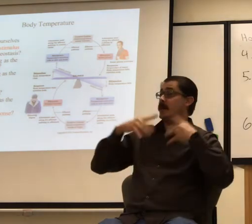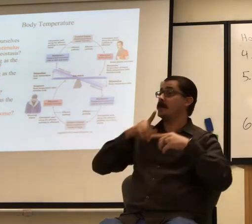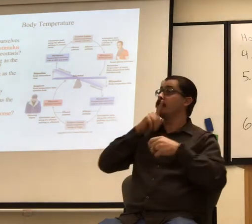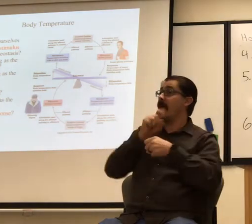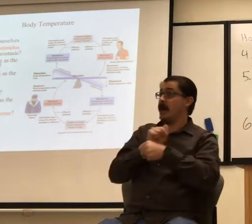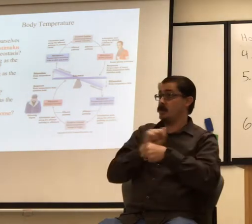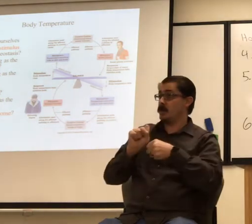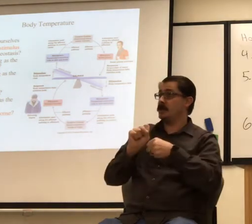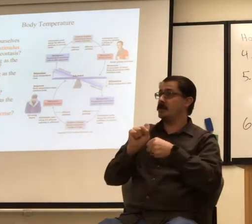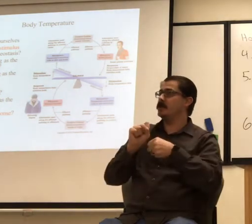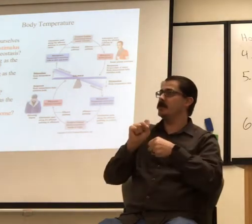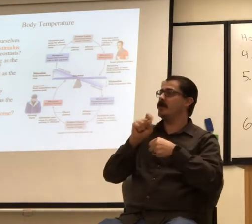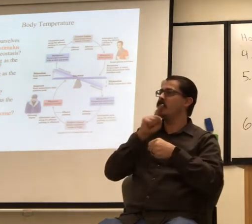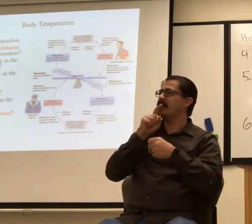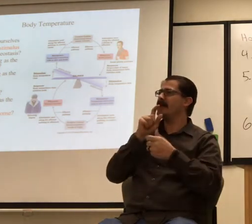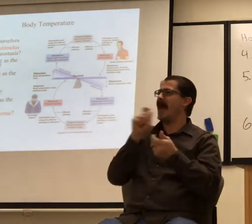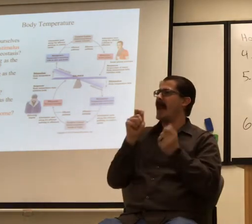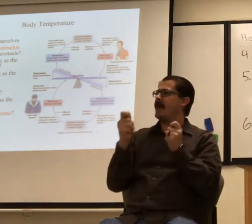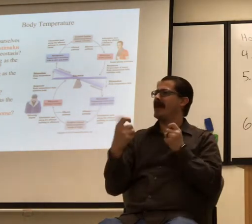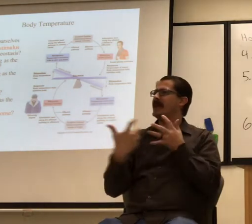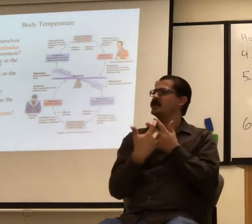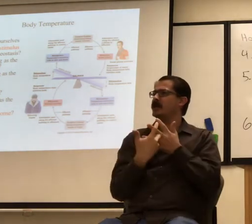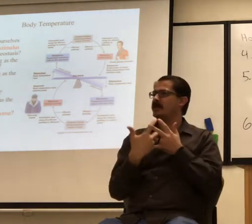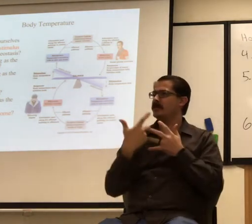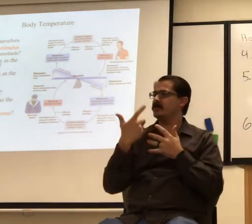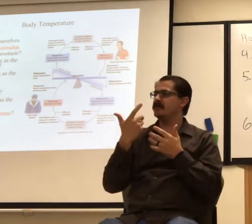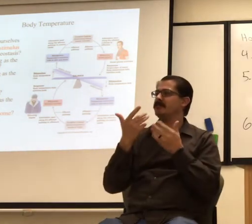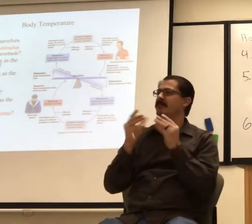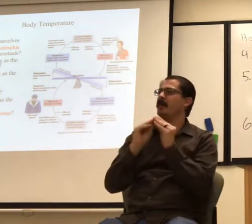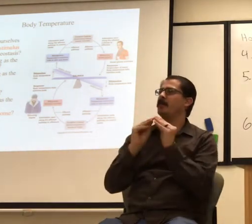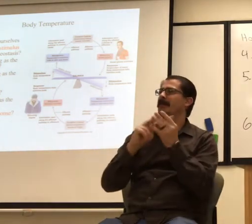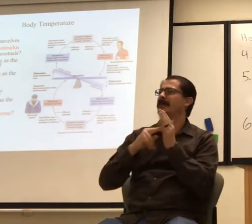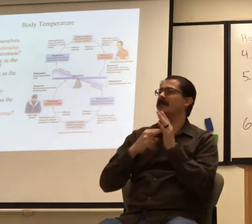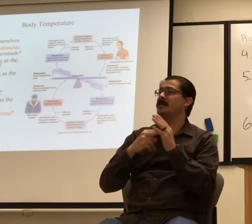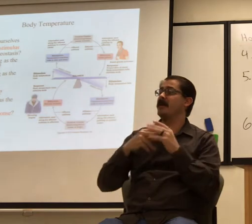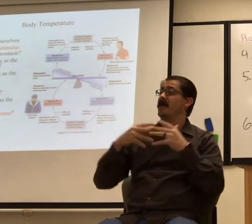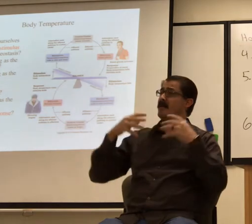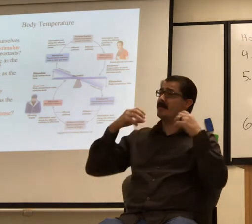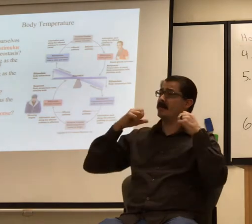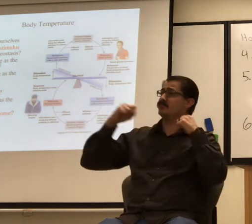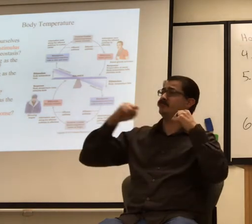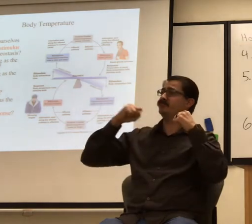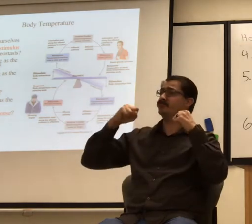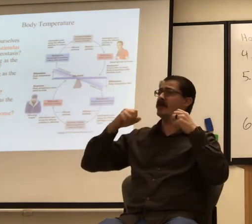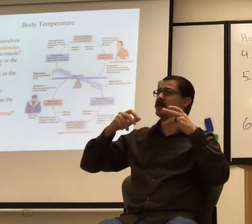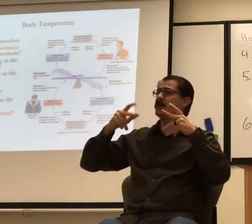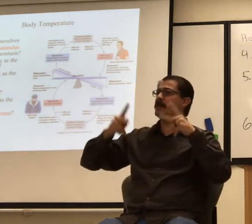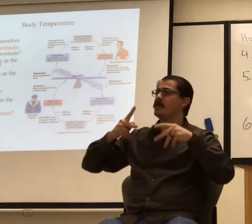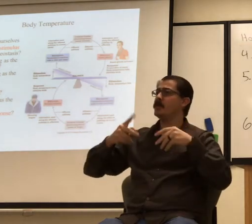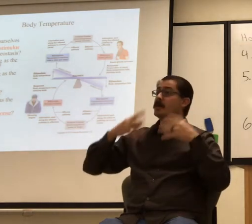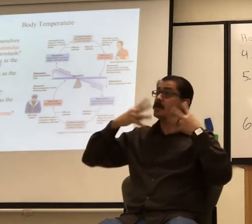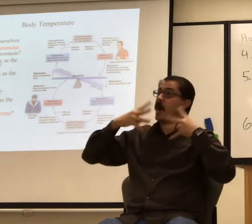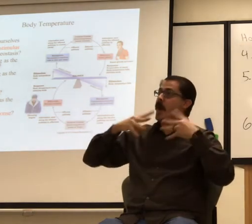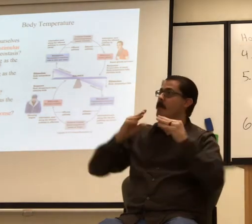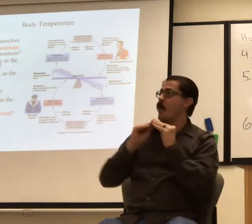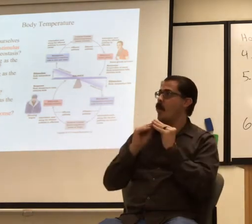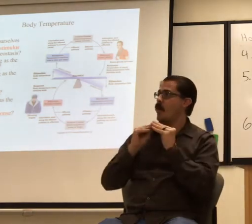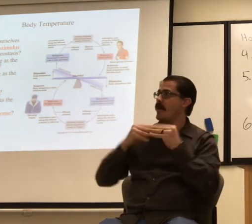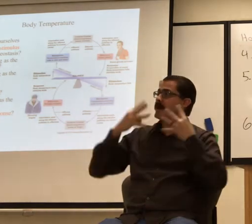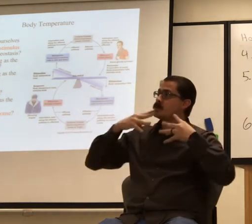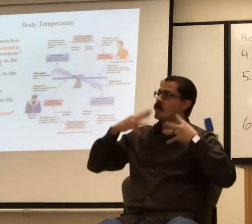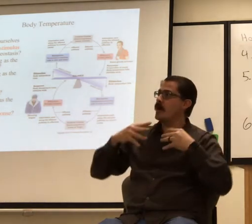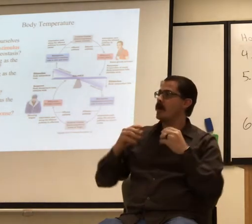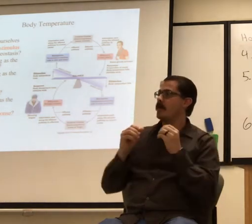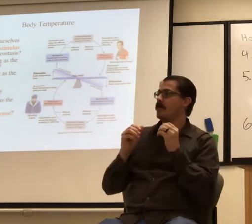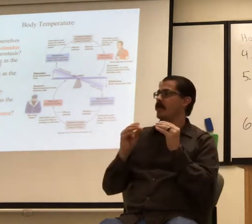actually an adaptation. In other words, fit people sweat more, and they sweat